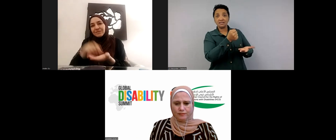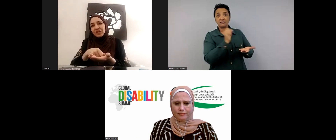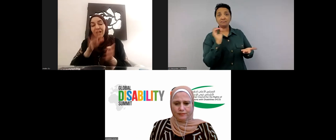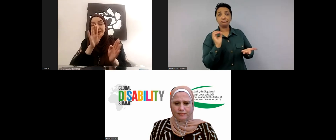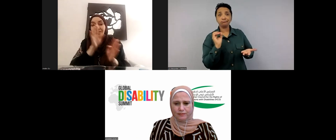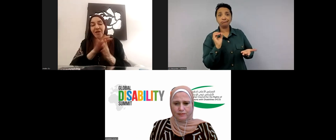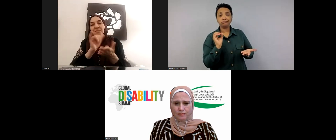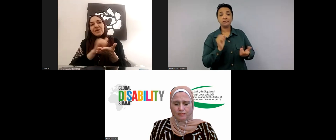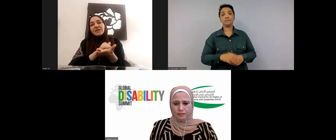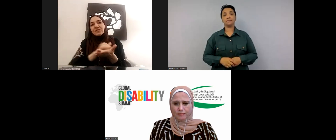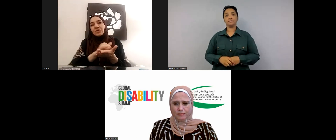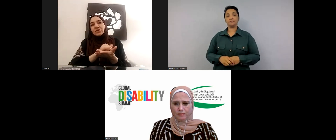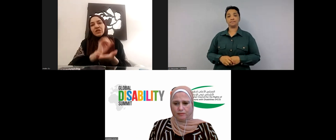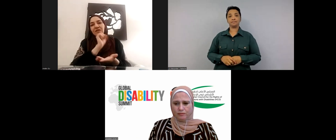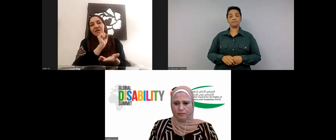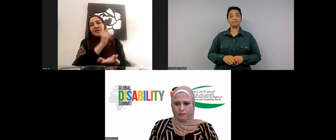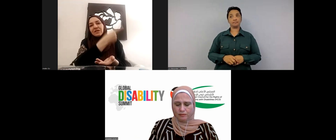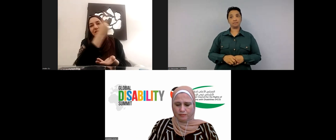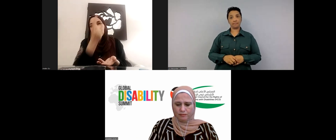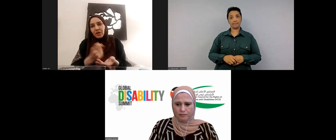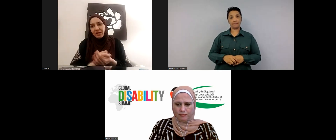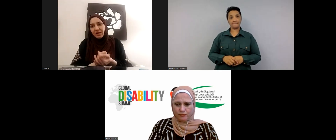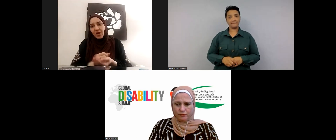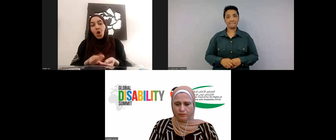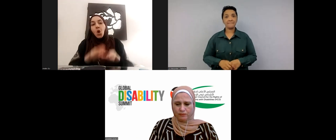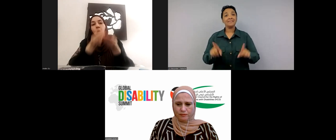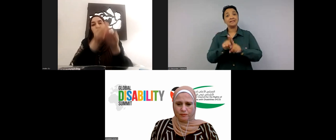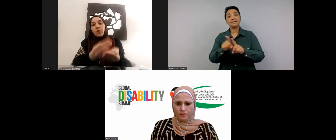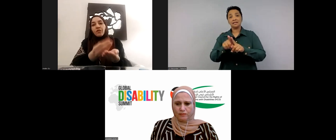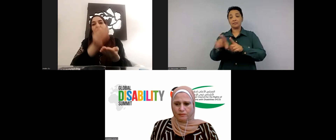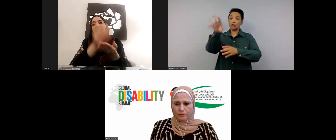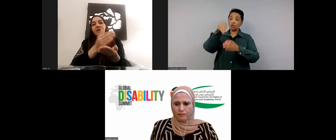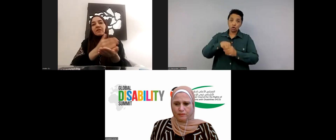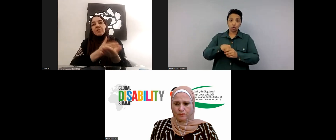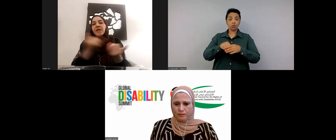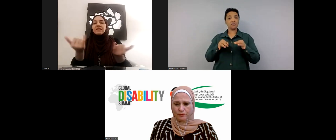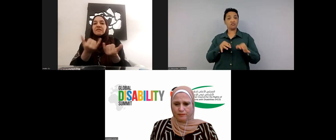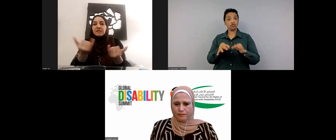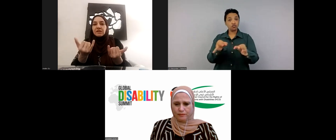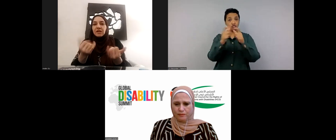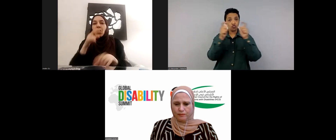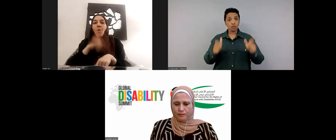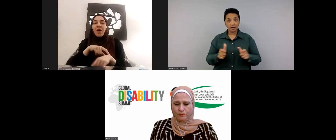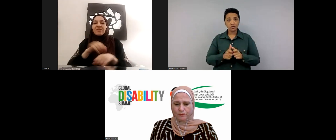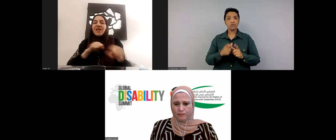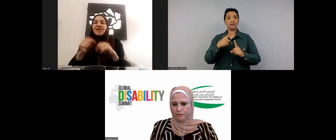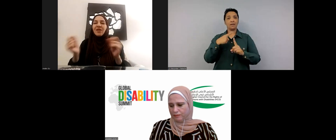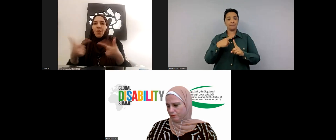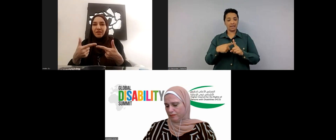of assisting inclusive strategies and coming up